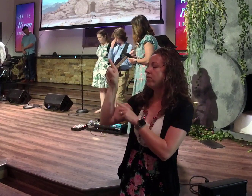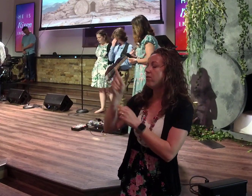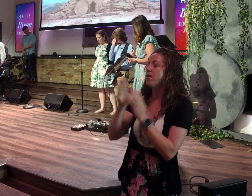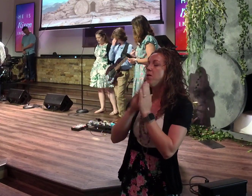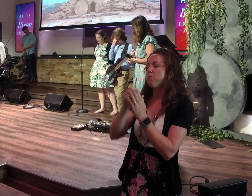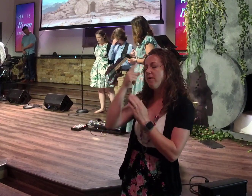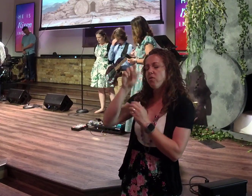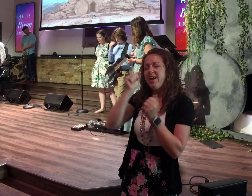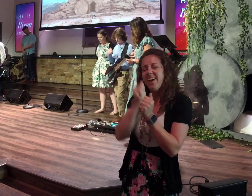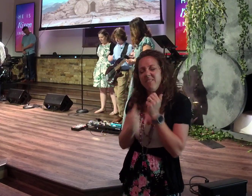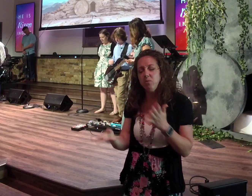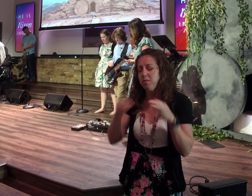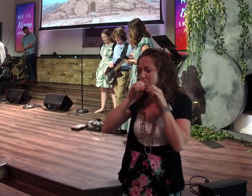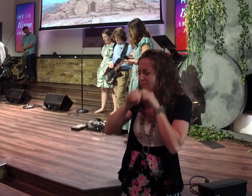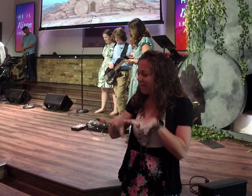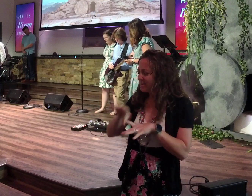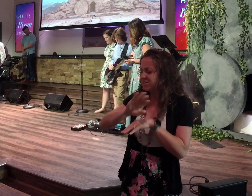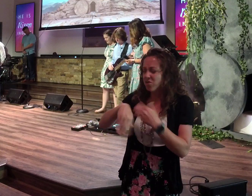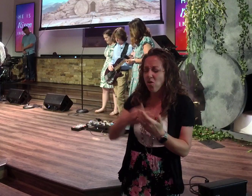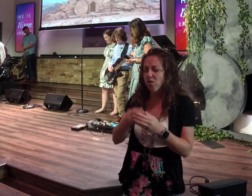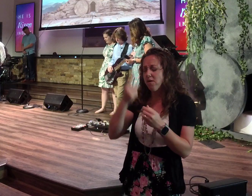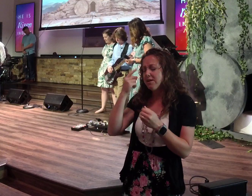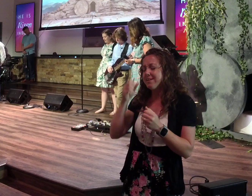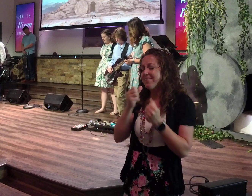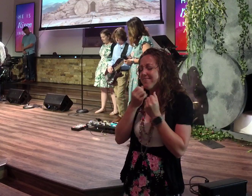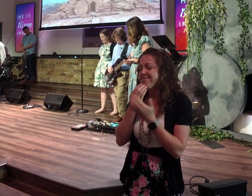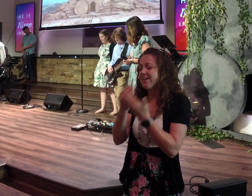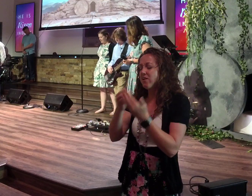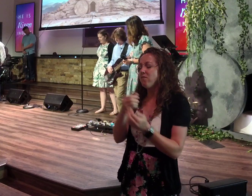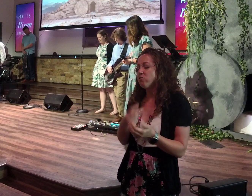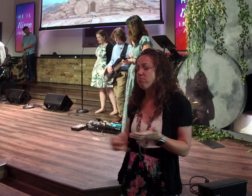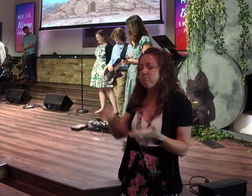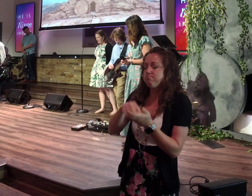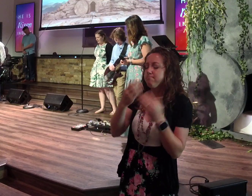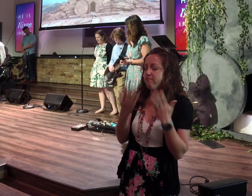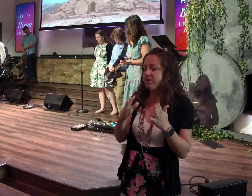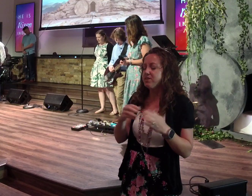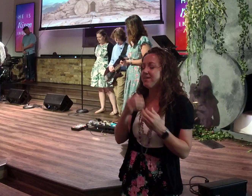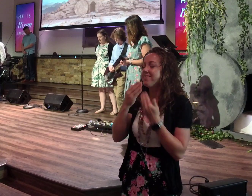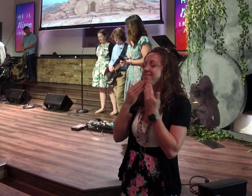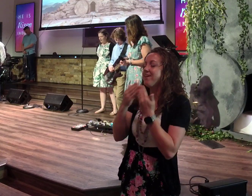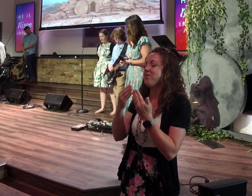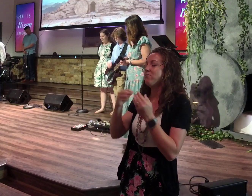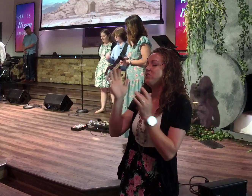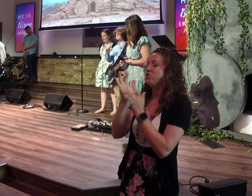for everyone. Bless us as we go, and thank you for your resurrection and the life you give us. In